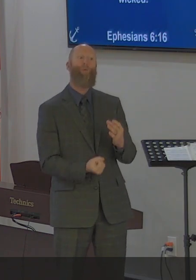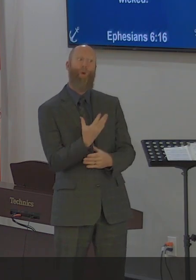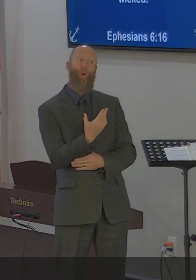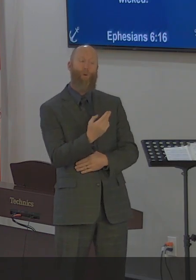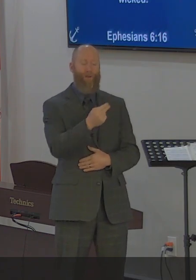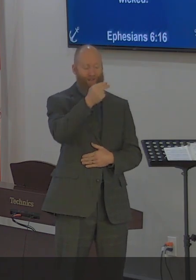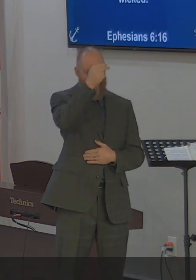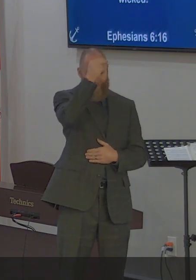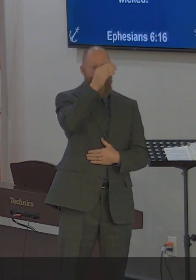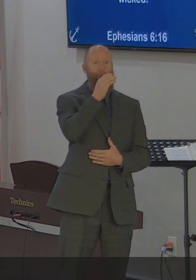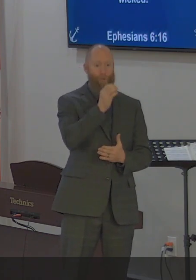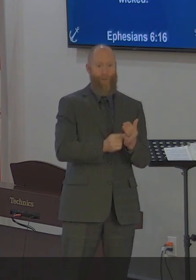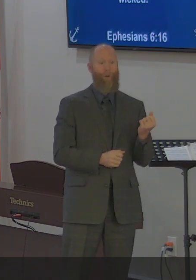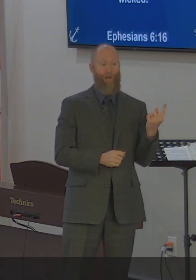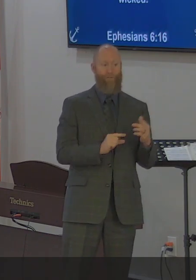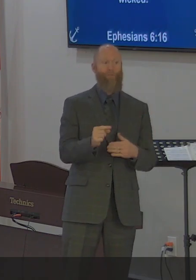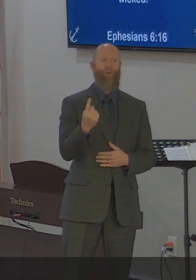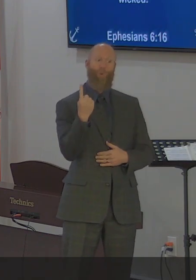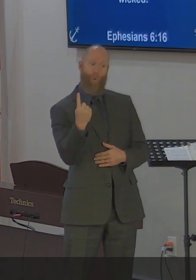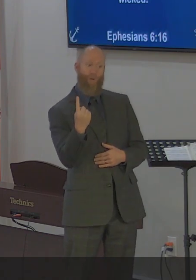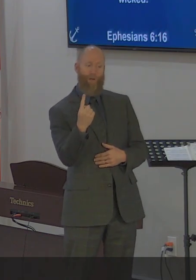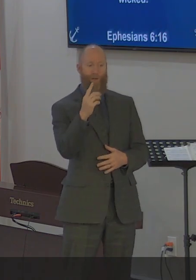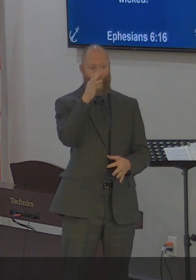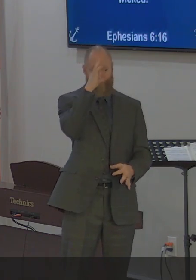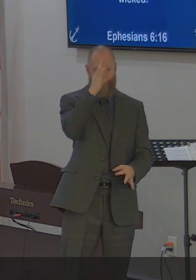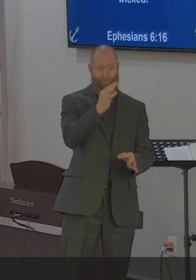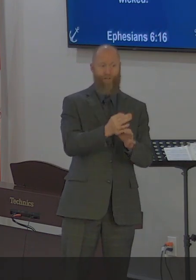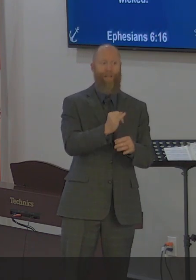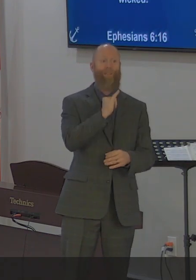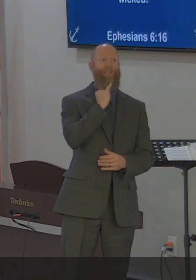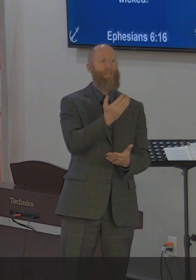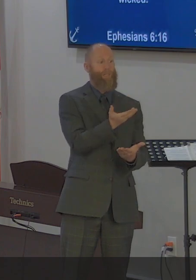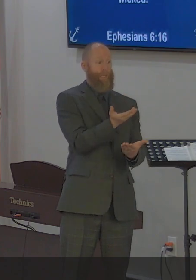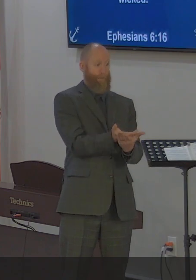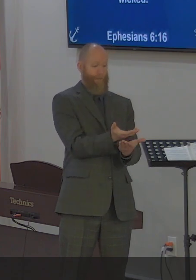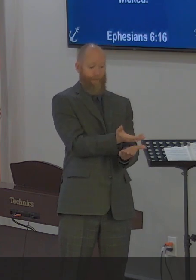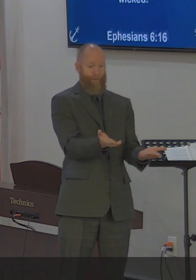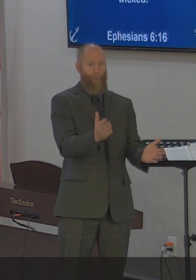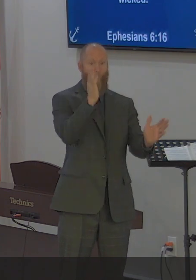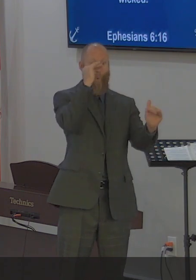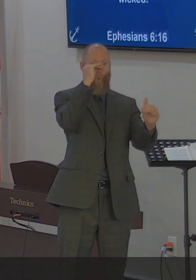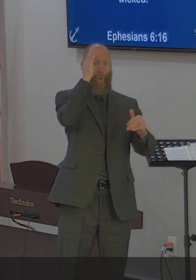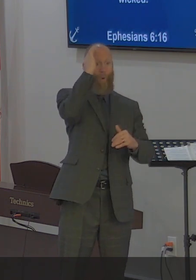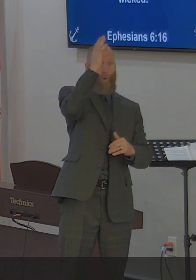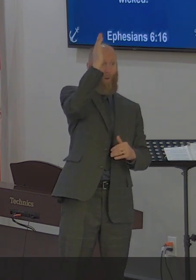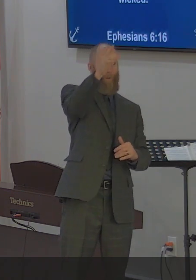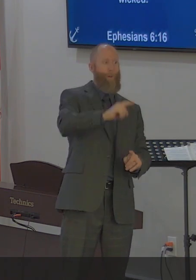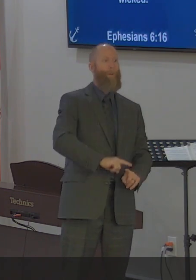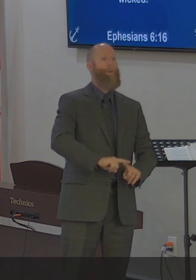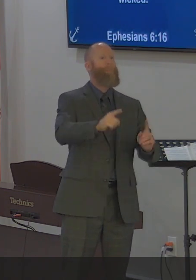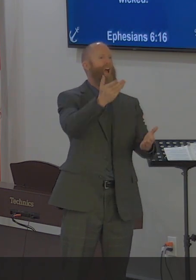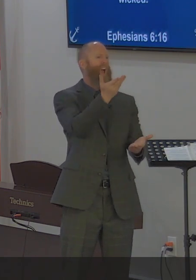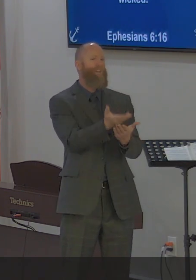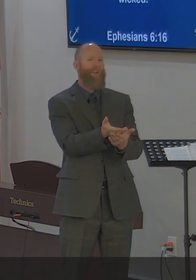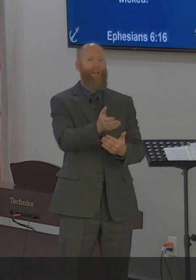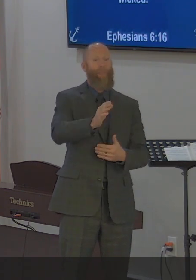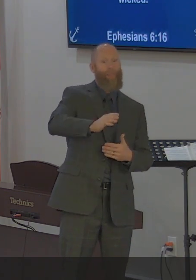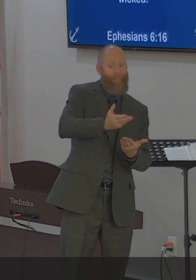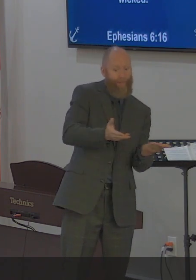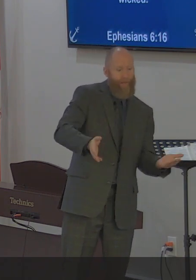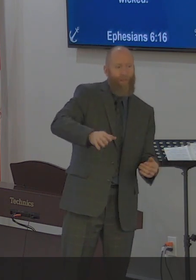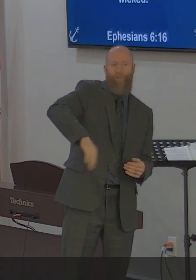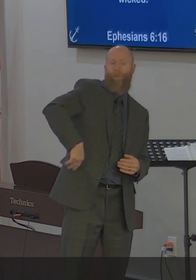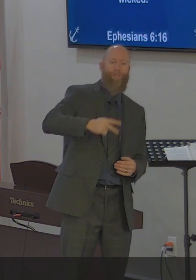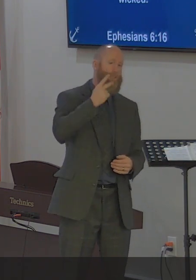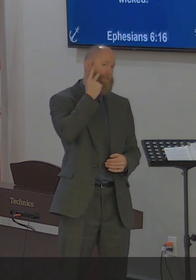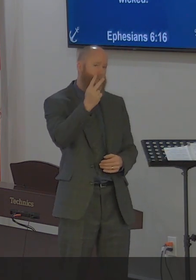It says, "Now faith is the substance of things hoped for, and the evidence of things not seen.